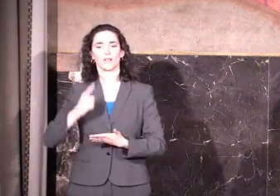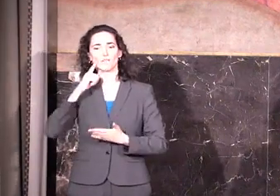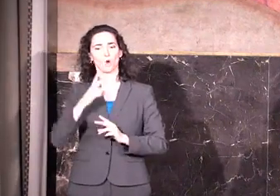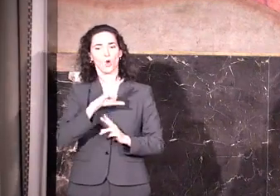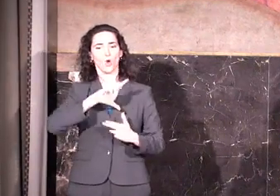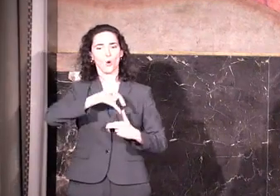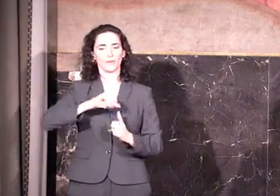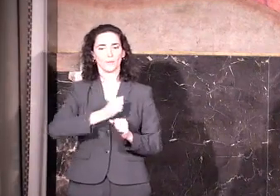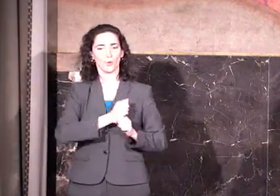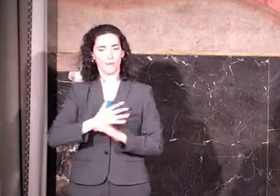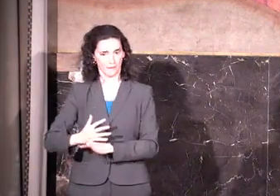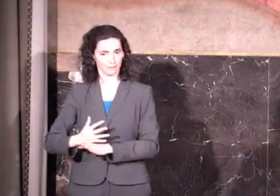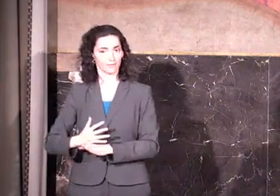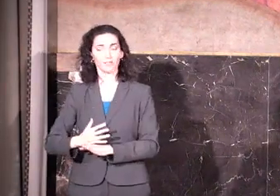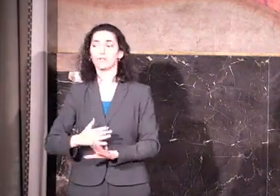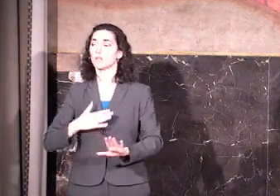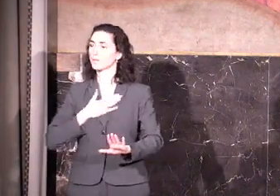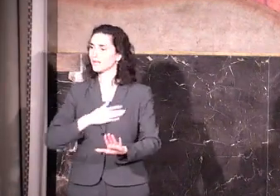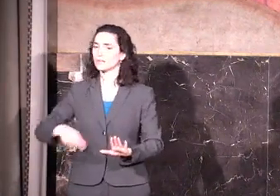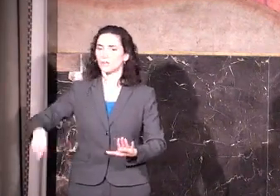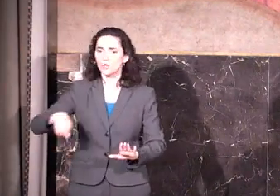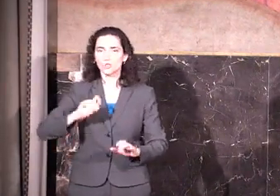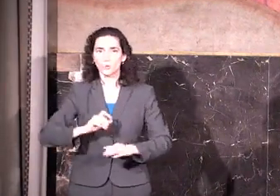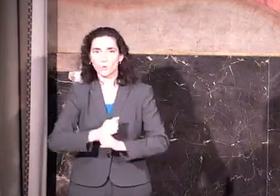to be prepared for a hurricane.